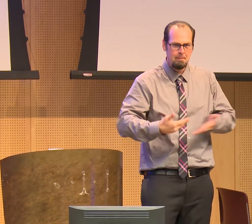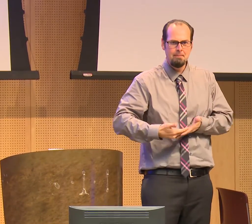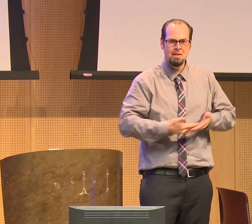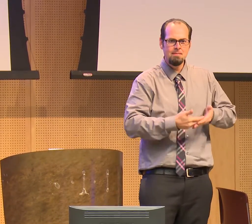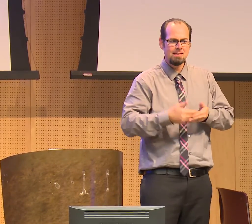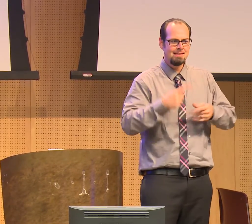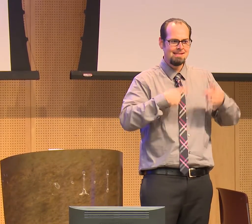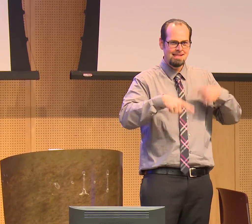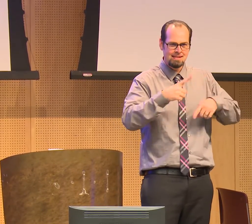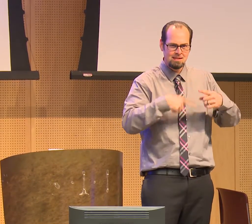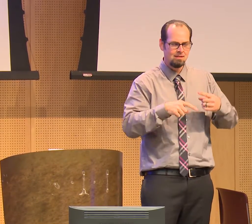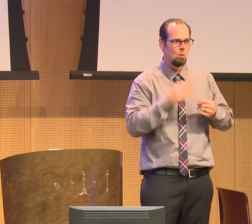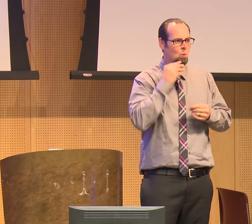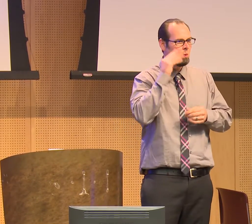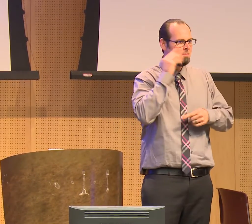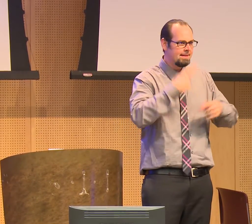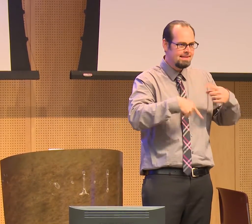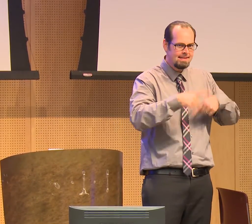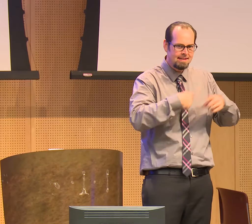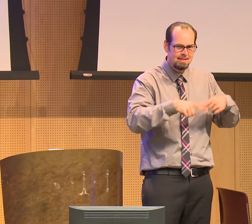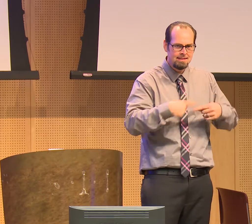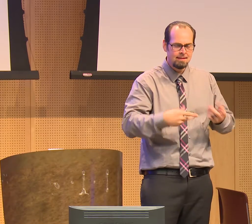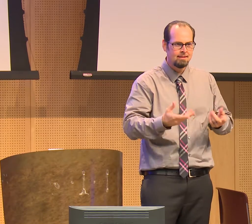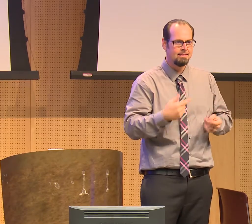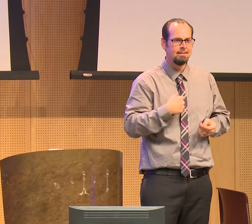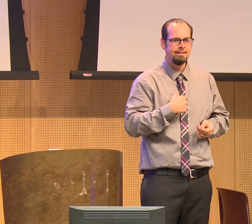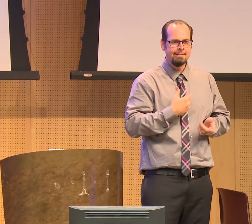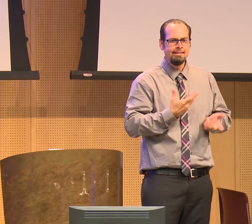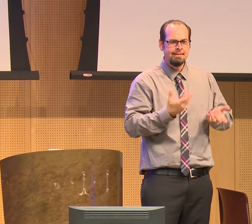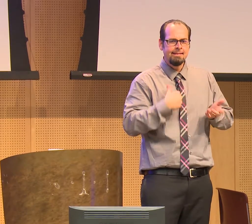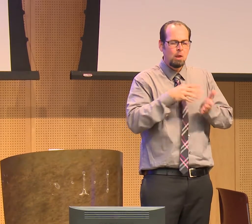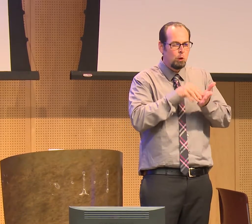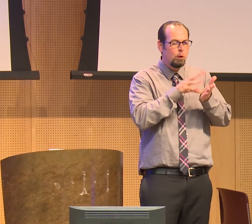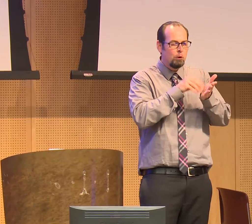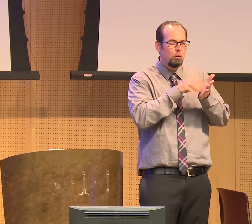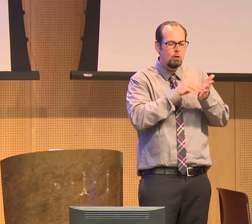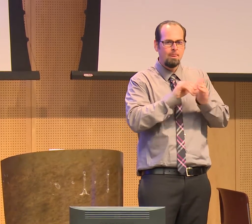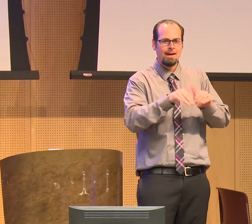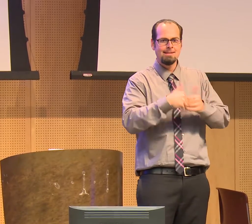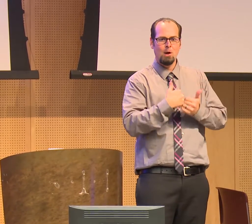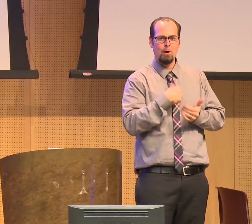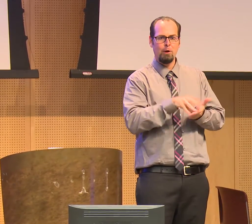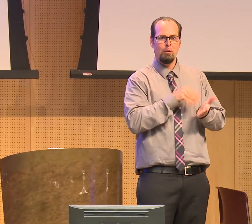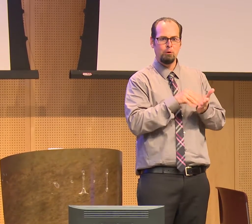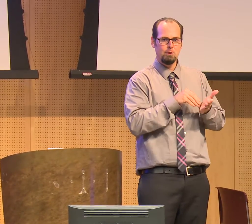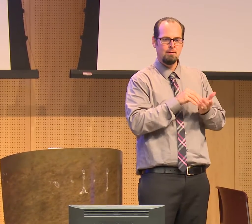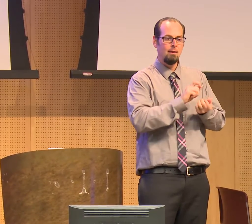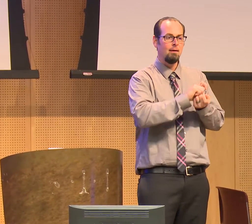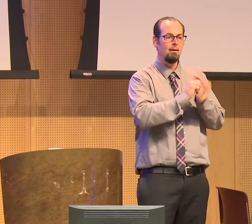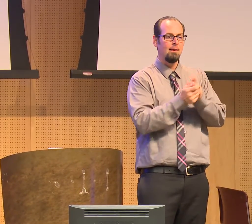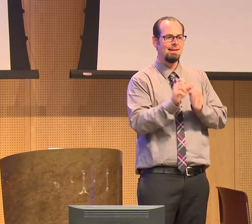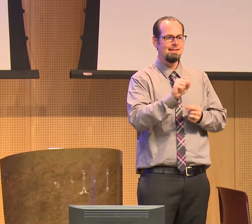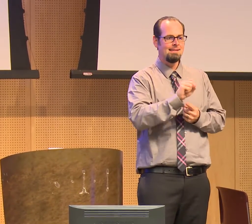And that's how we learned. And later, I learned C, sign exact